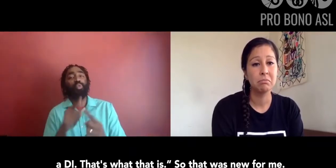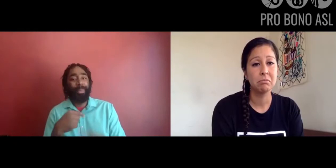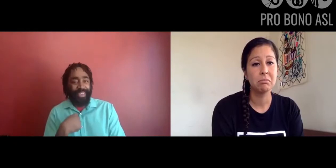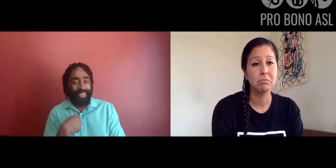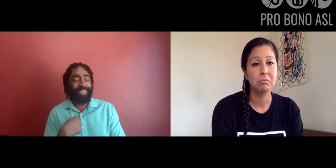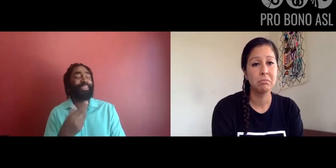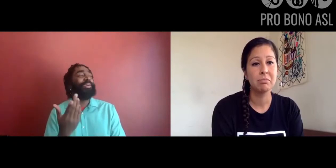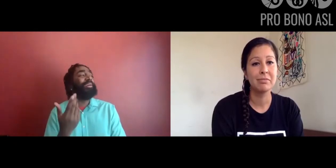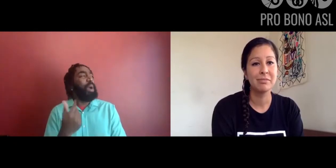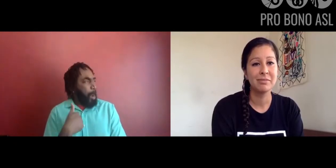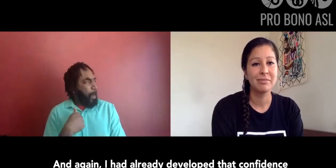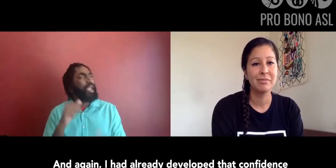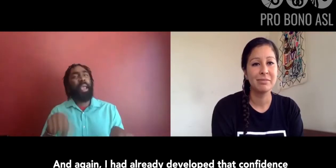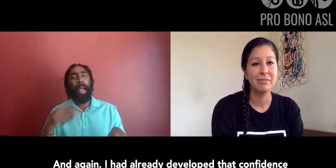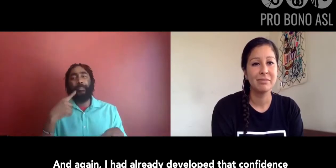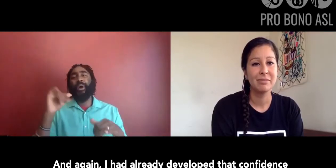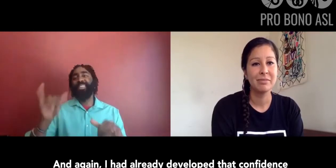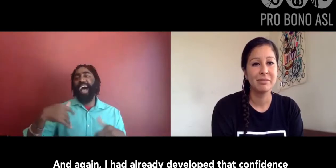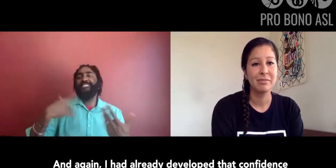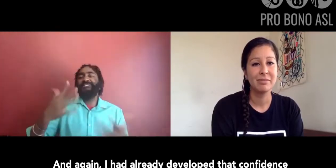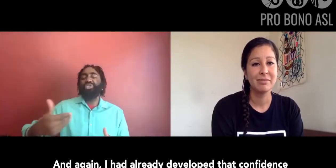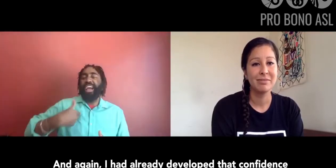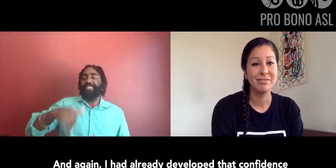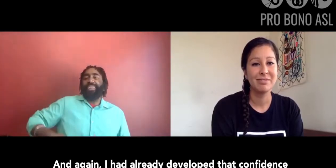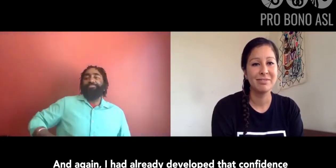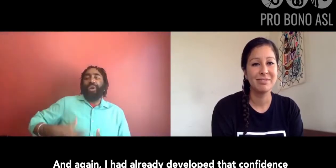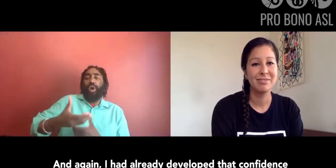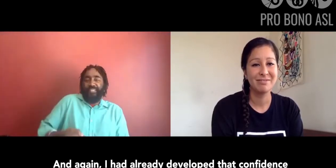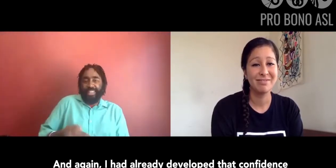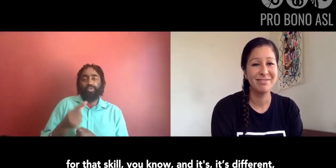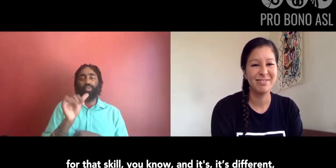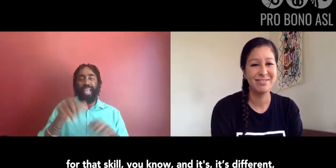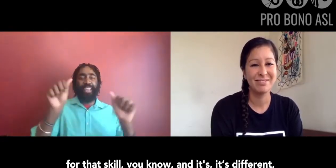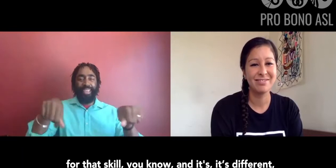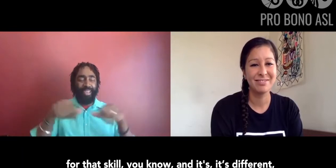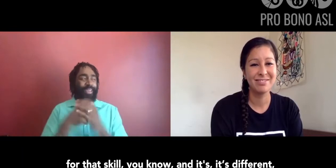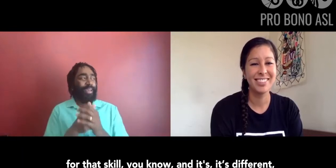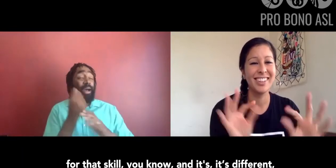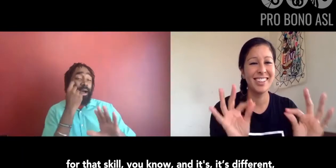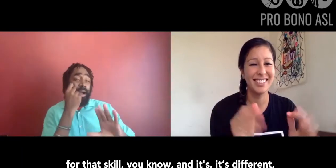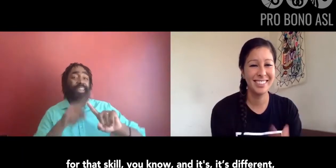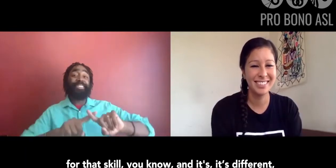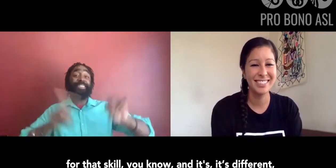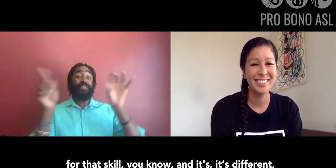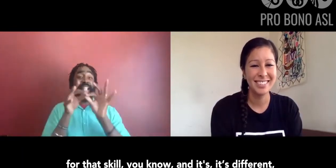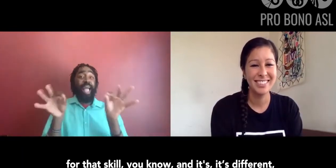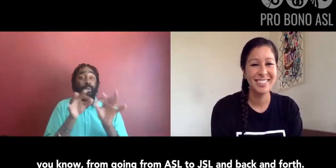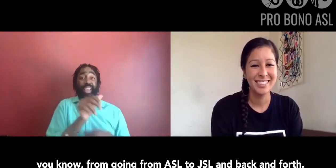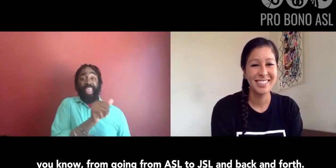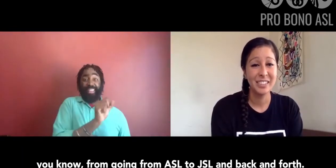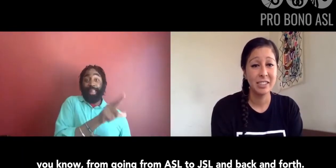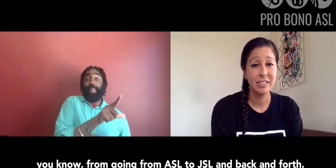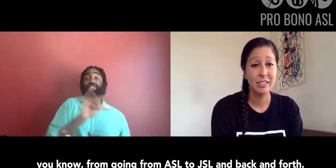for me. And again, I had already developed that confidence for that skill, and it's